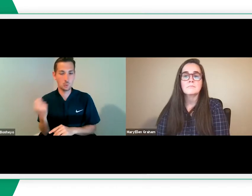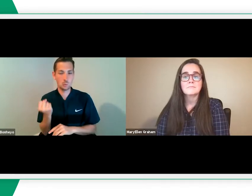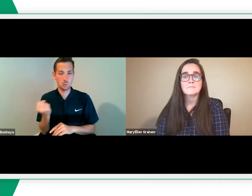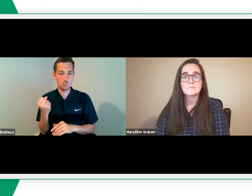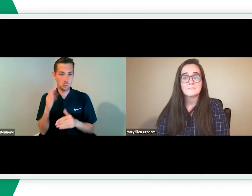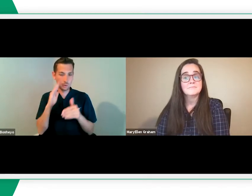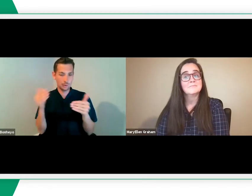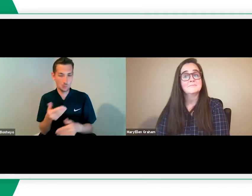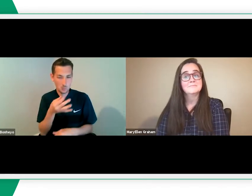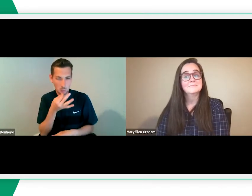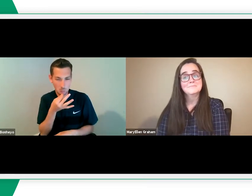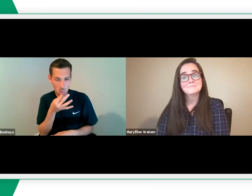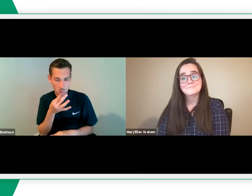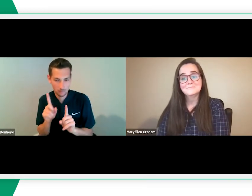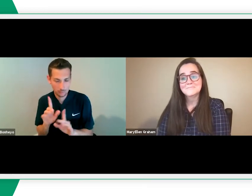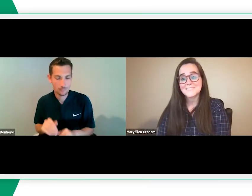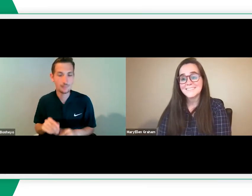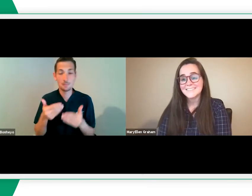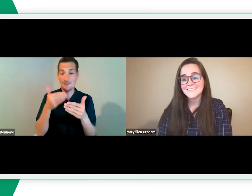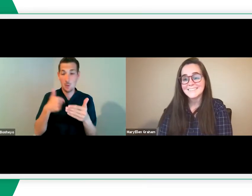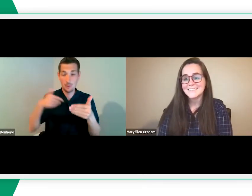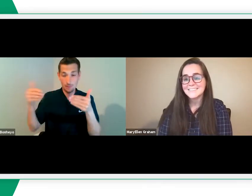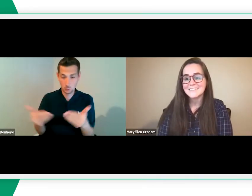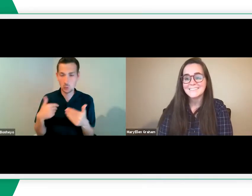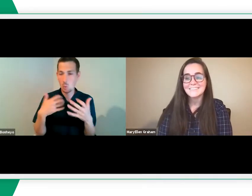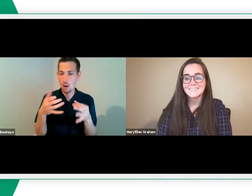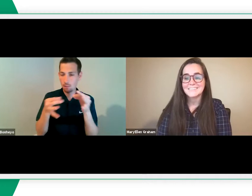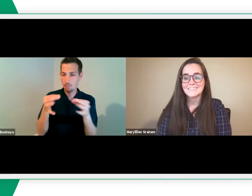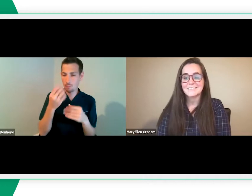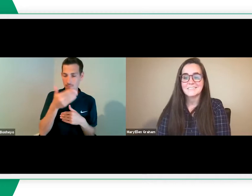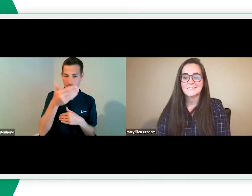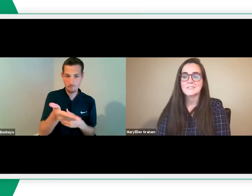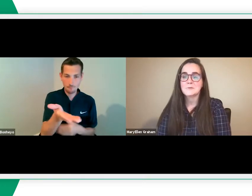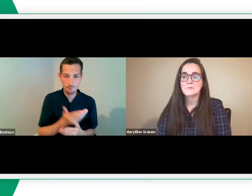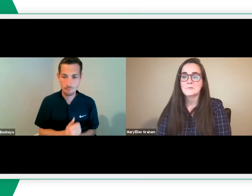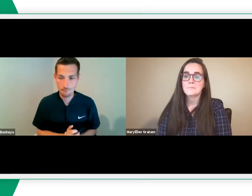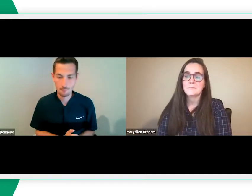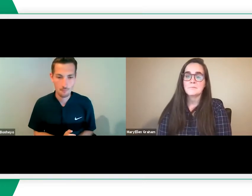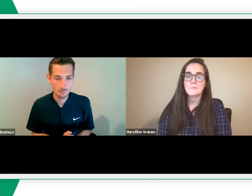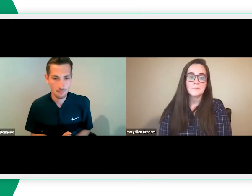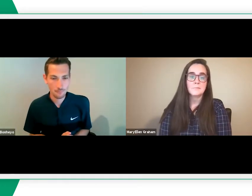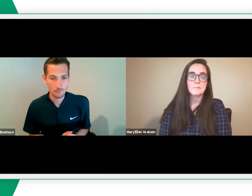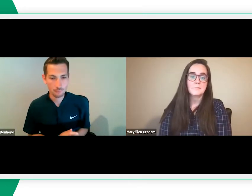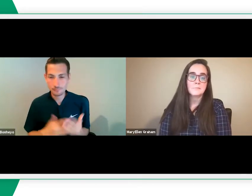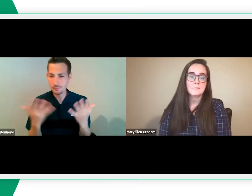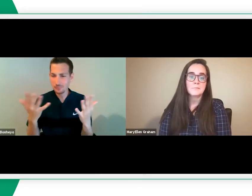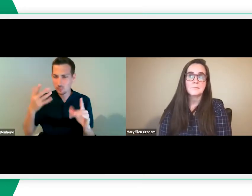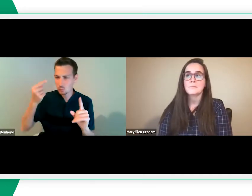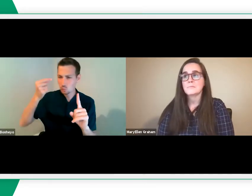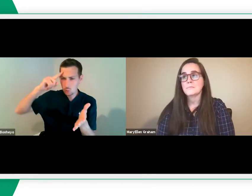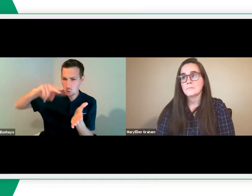this webinar here, we have a special guest. I will introduce her in just a second. Before I do, I want to give a little bit of background